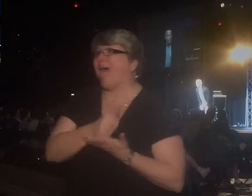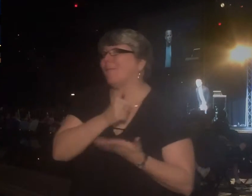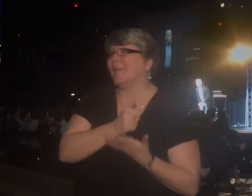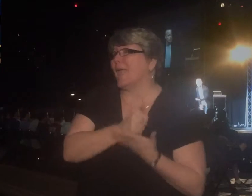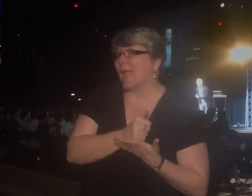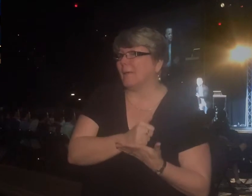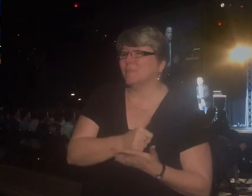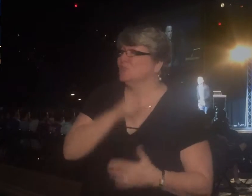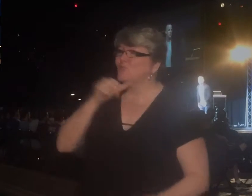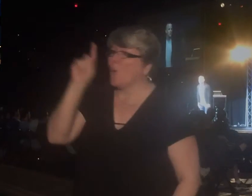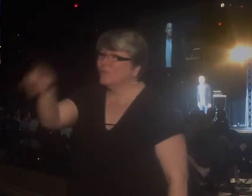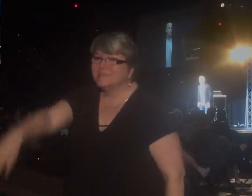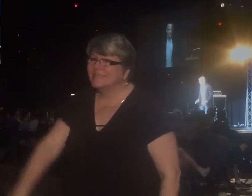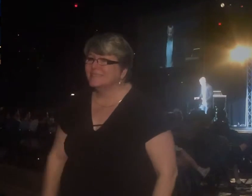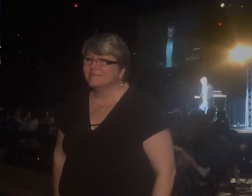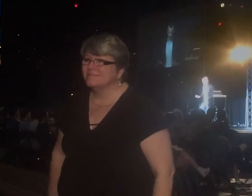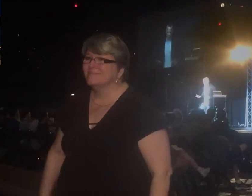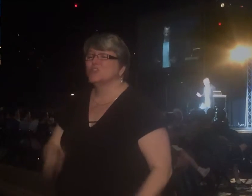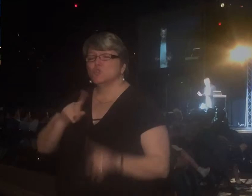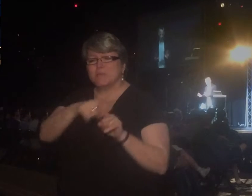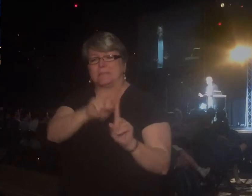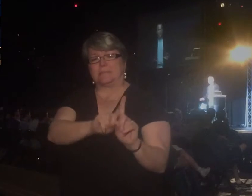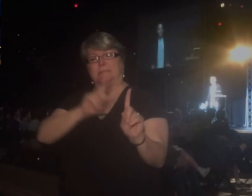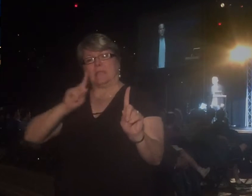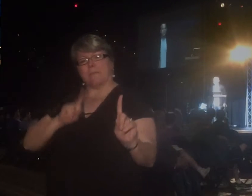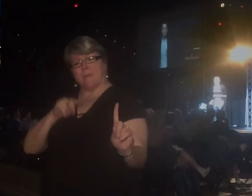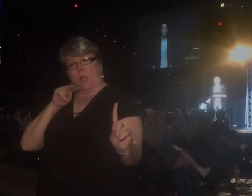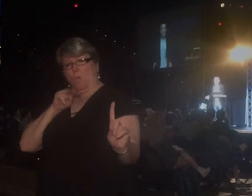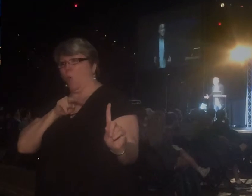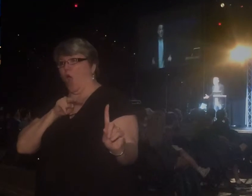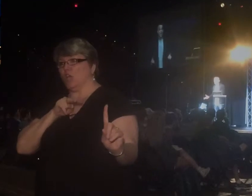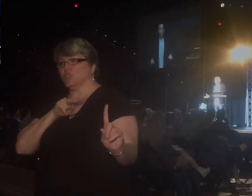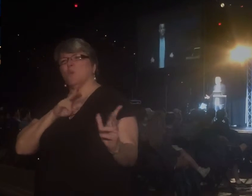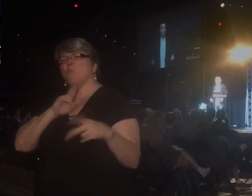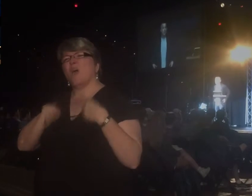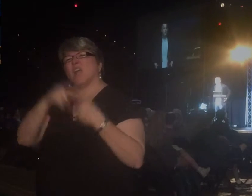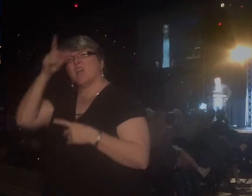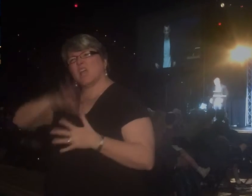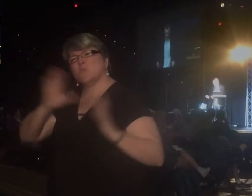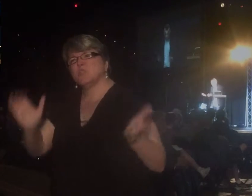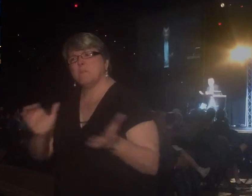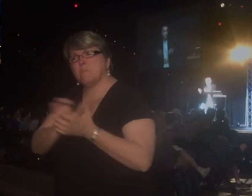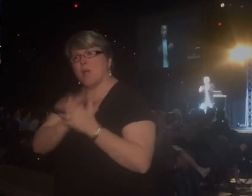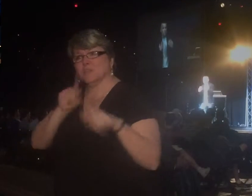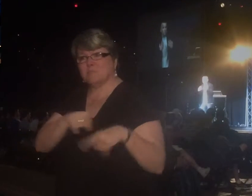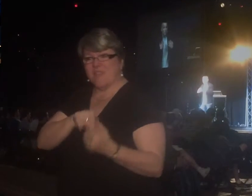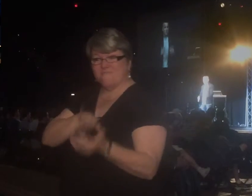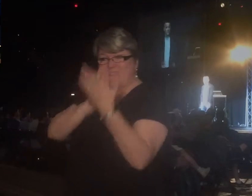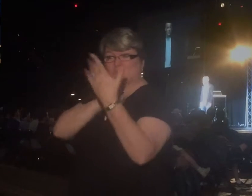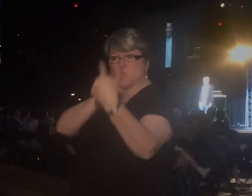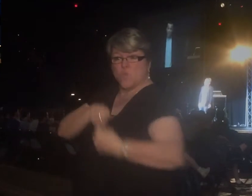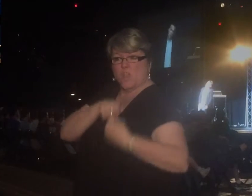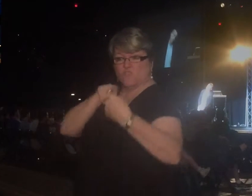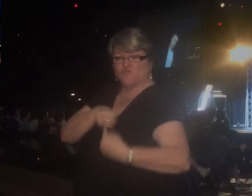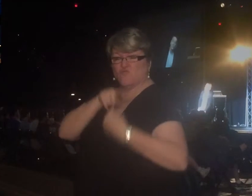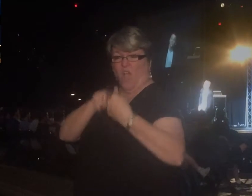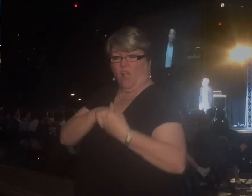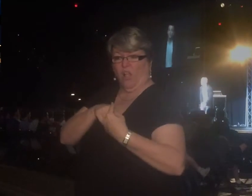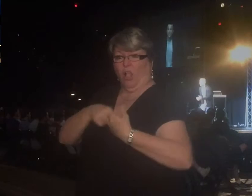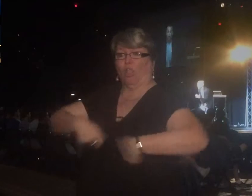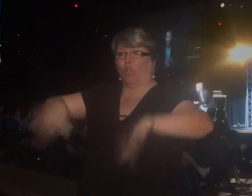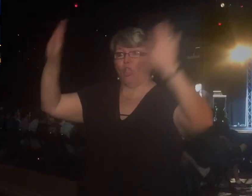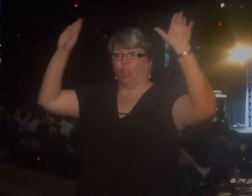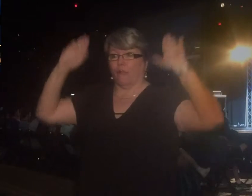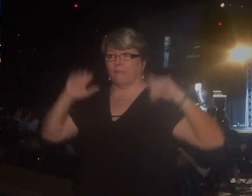don't need to come help him. You don't. You step back and watch him, because what kind of guy do you want to marry? Some guy that faces a real struggle